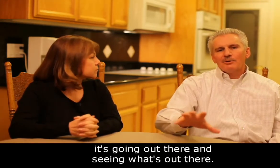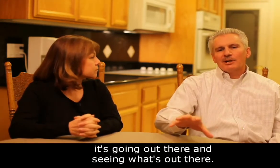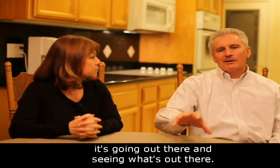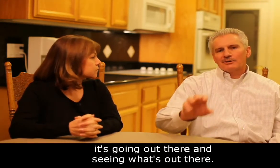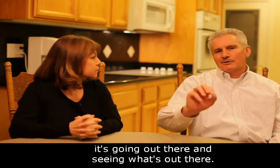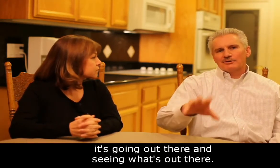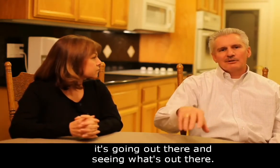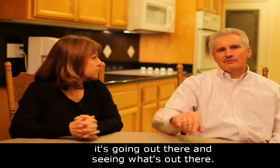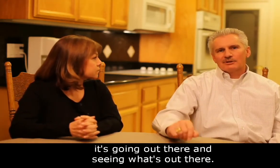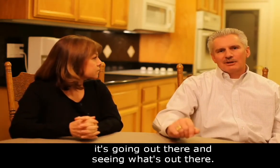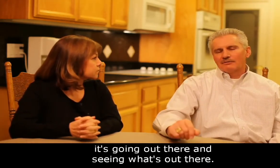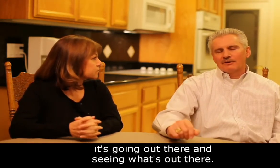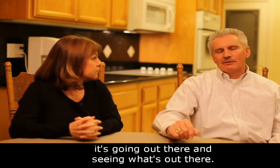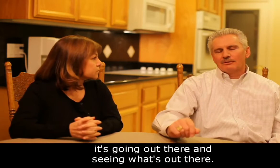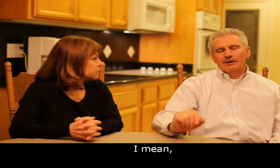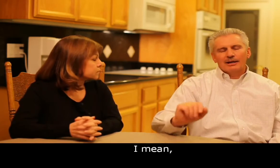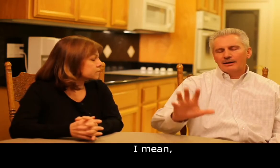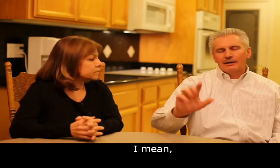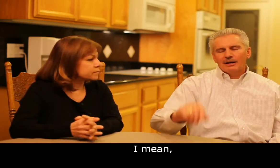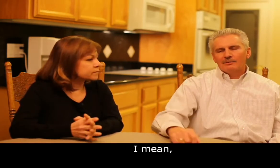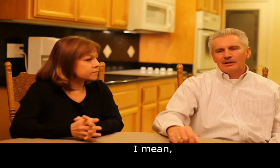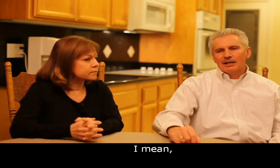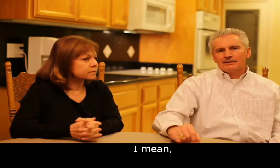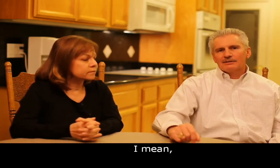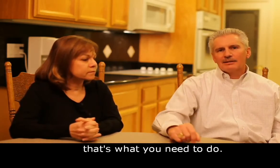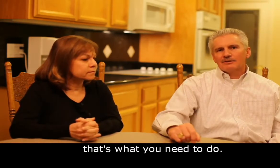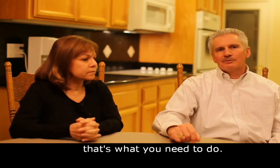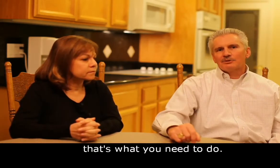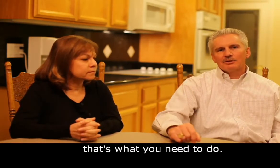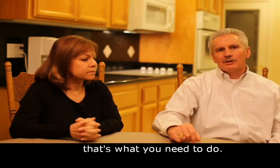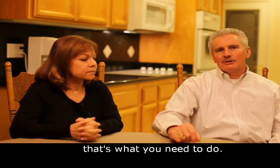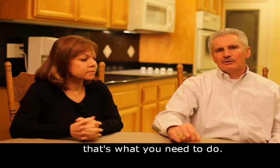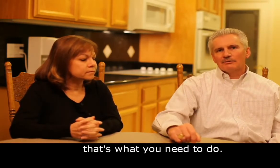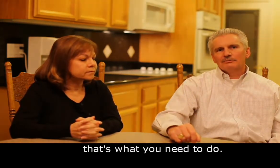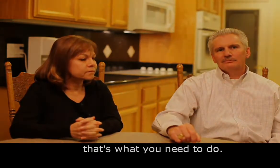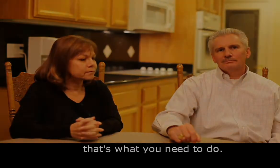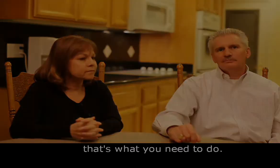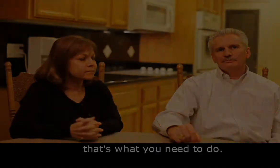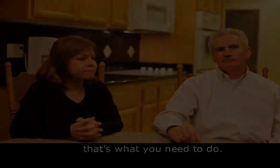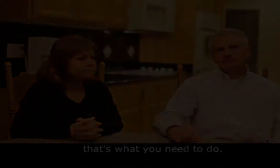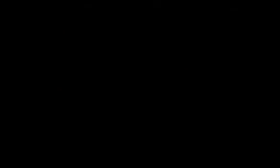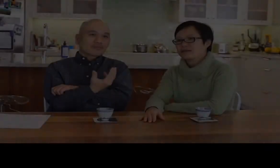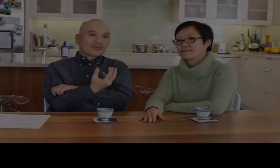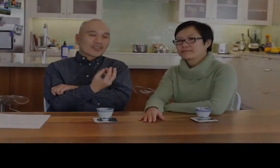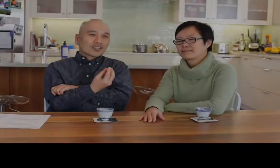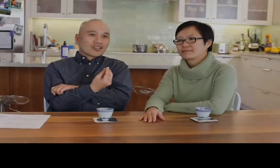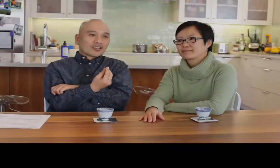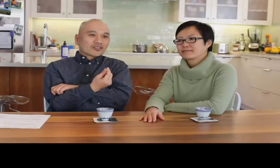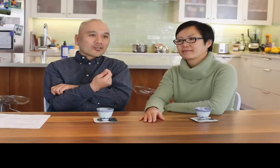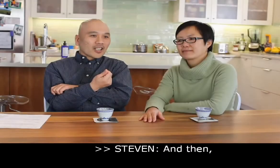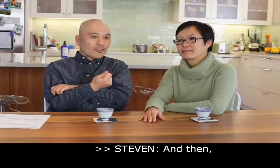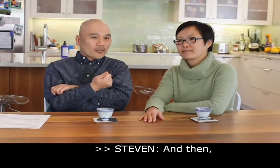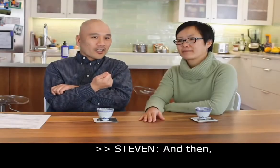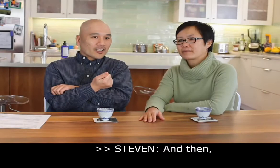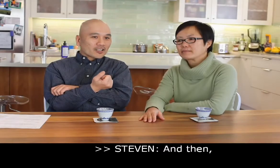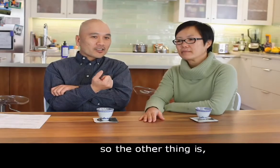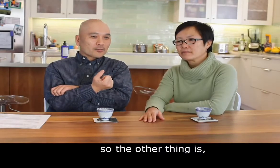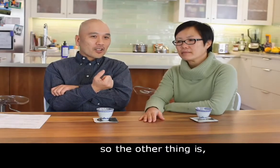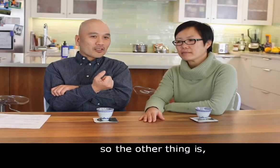out there and seeing what's out available. I mean, that's what you need to do. So the other thing is